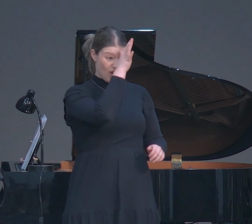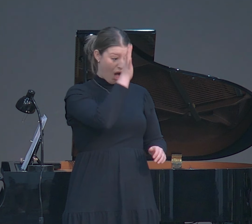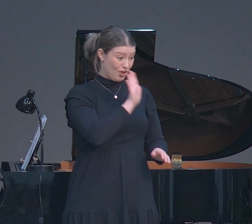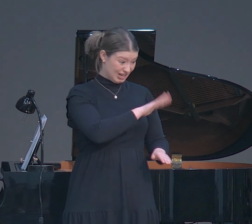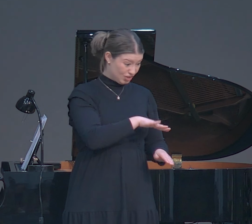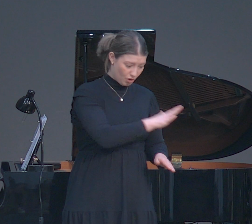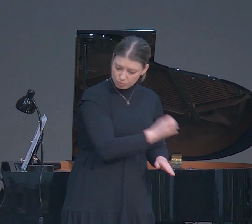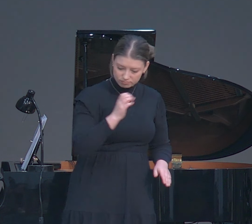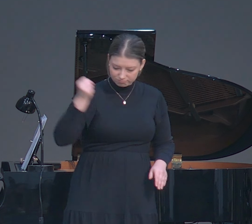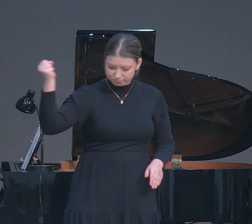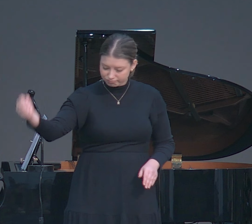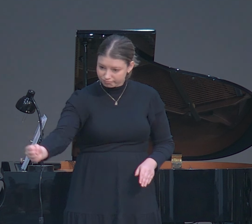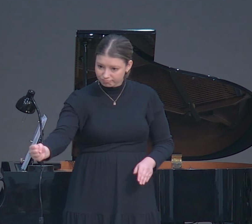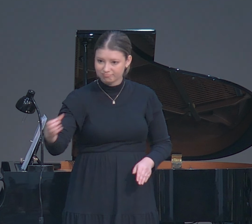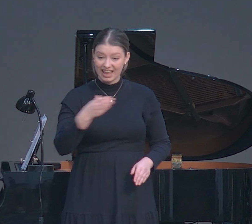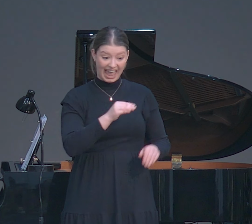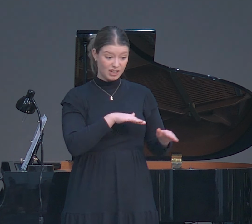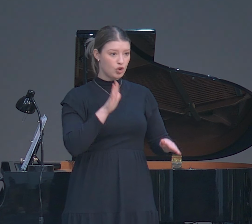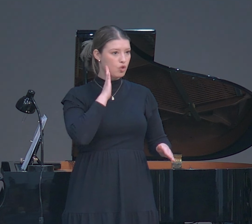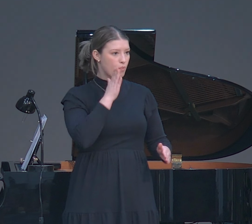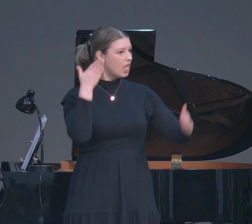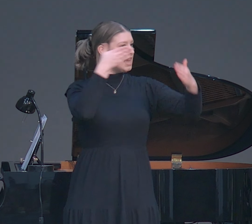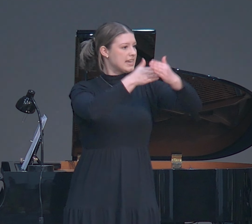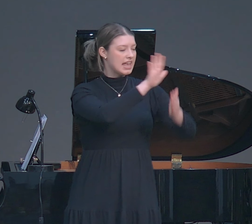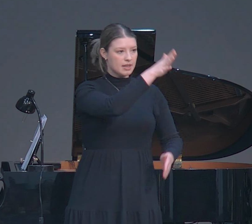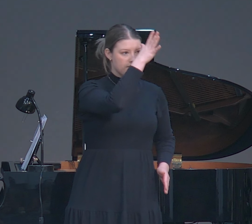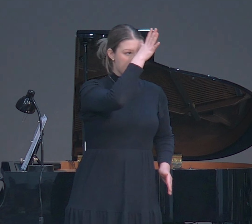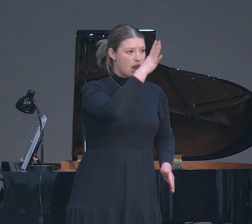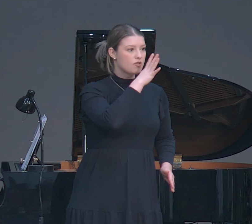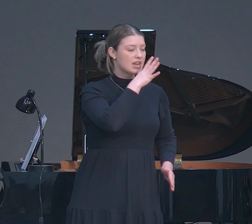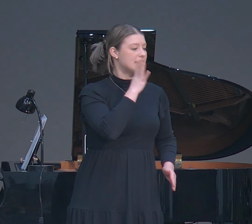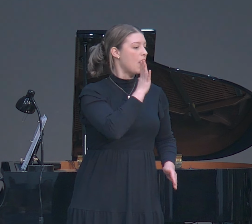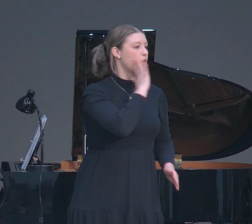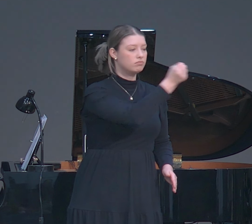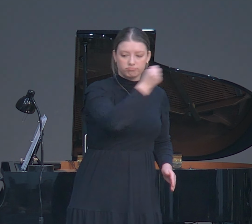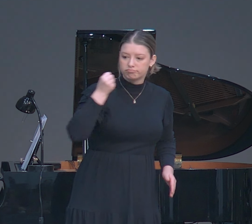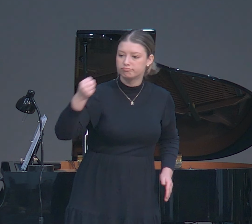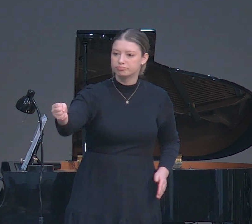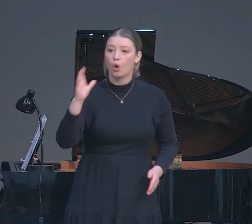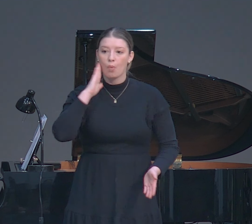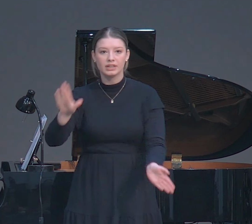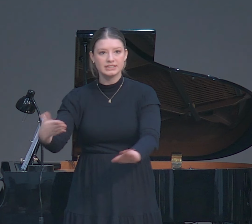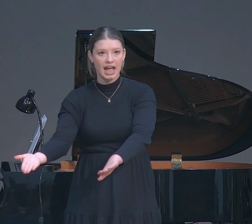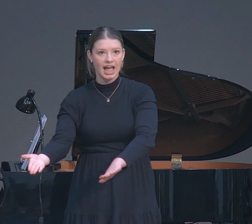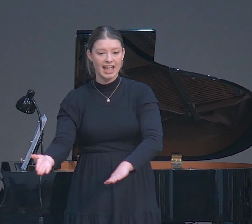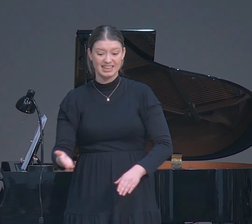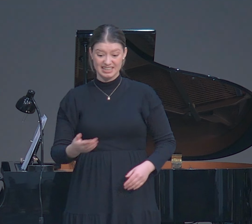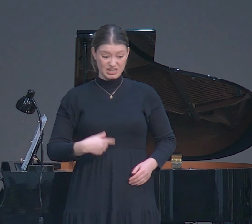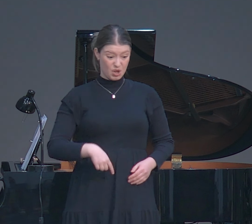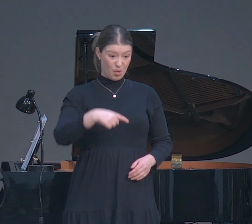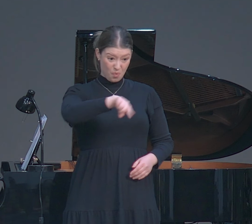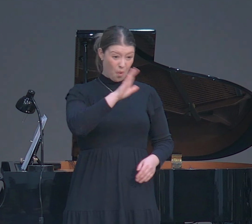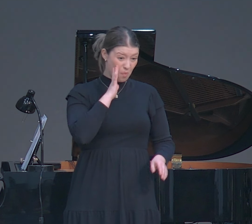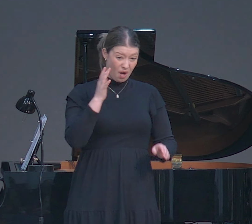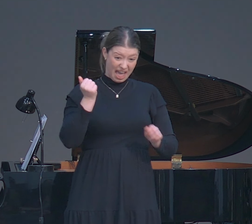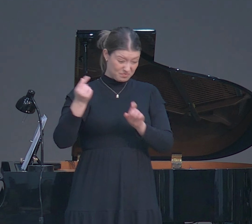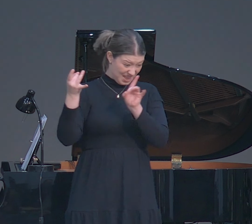child, and children will rise against parents and have them put to death, and you'll be hated by all for my name's